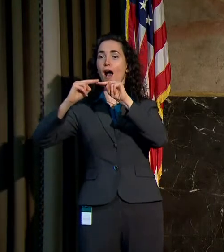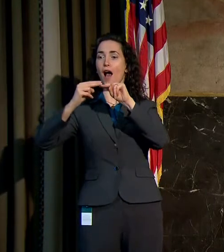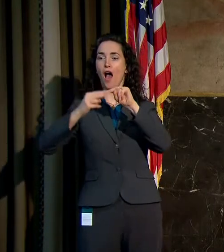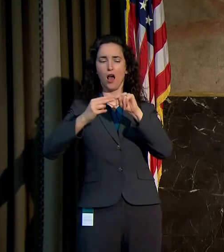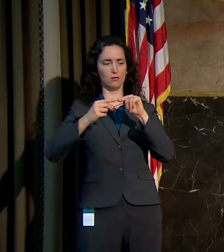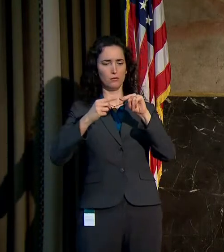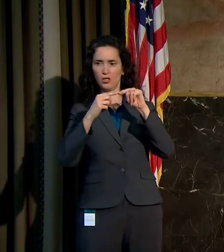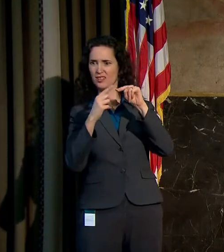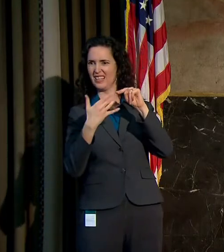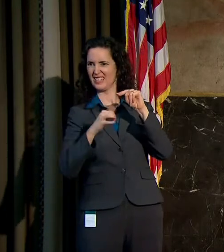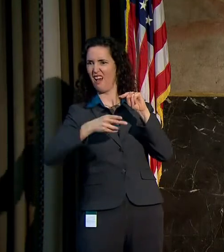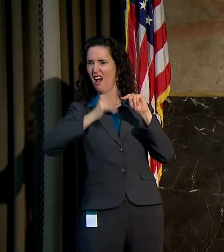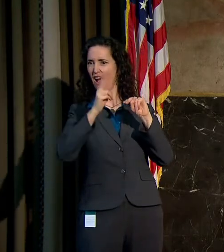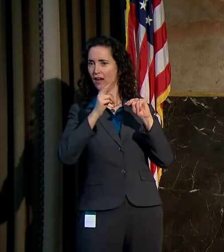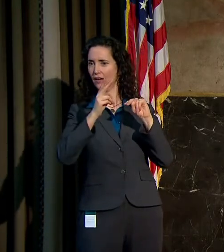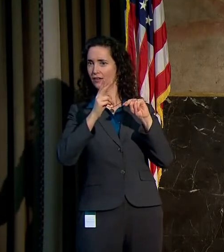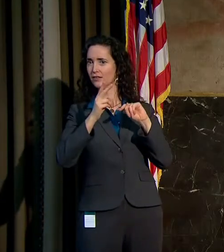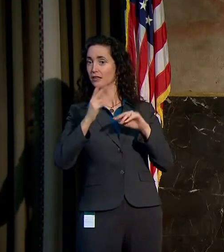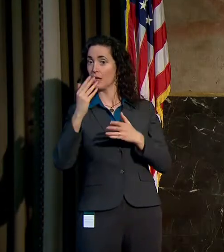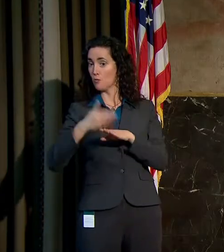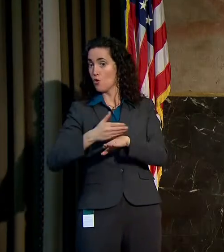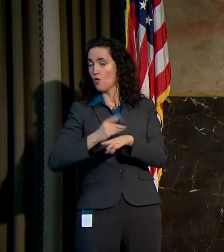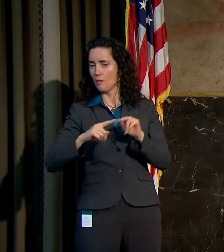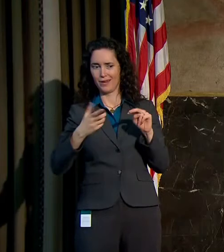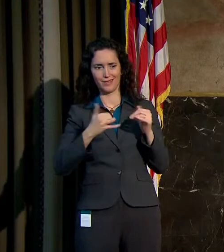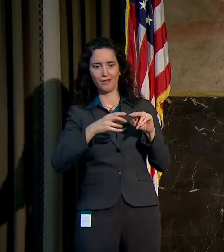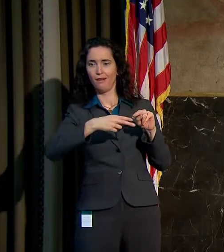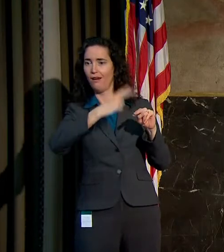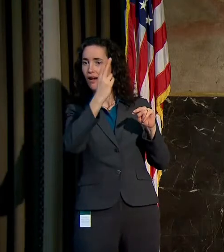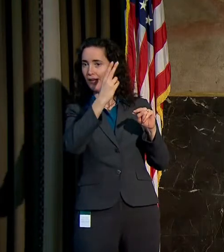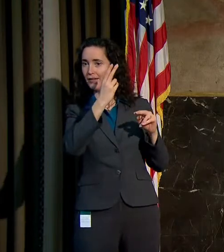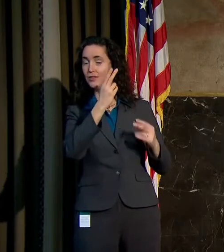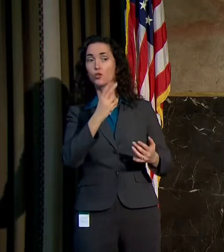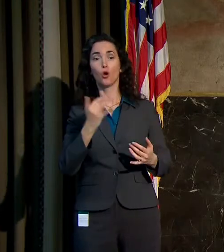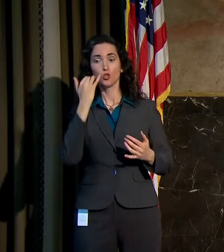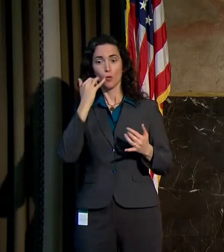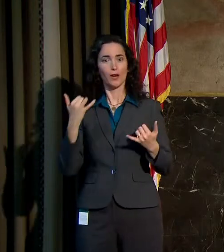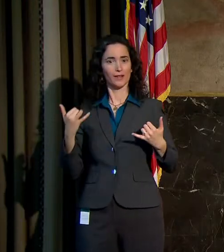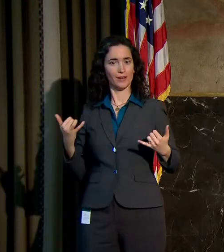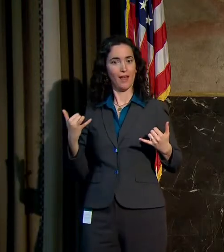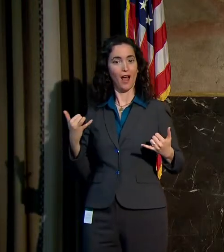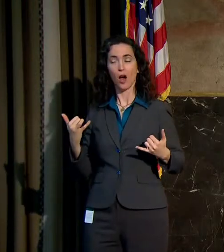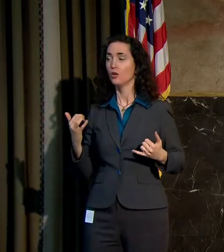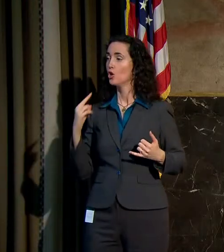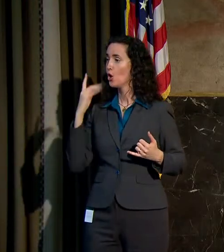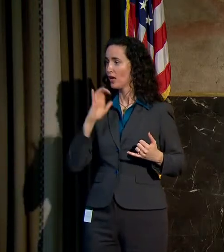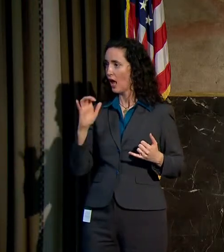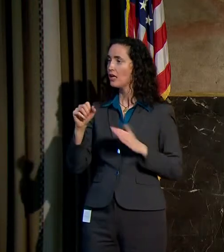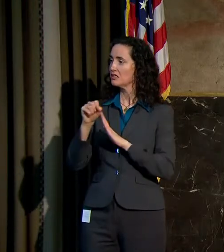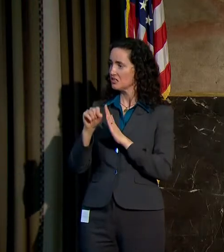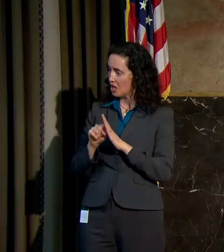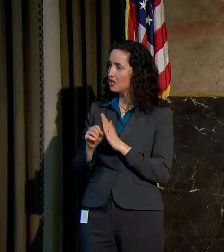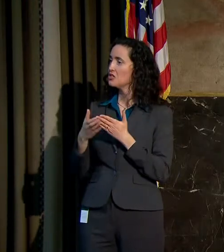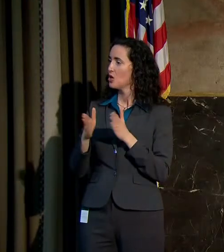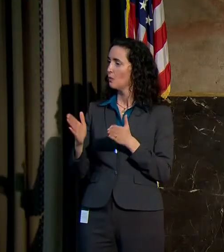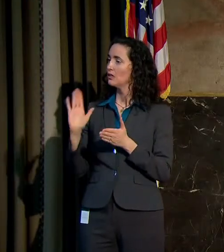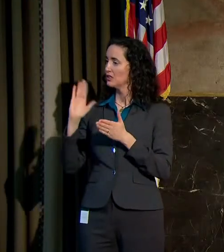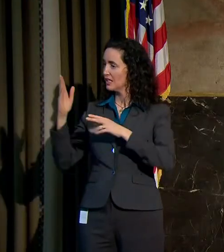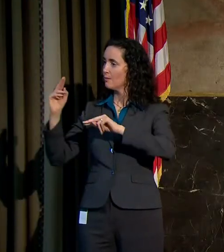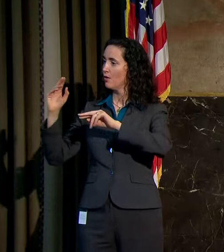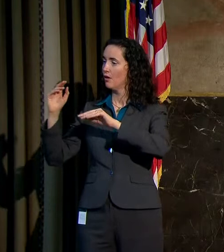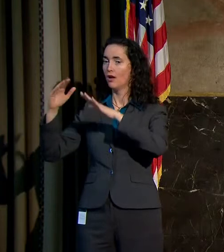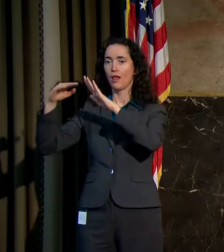So if it is the case that we are peaking now, and if the numbers do, on a statewide basis at least, look to be trending in the